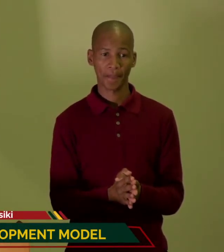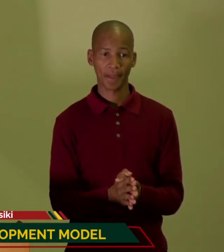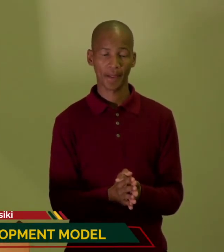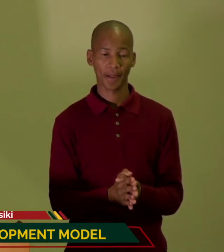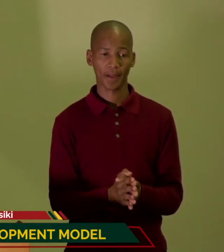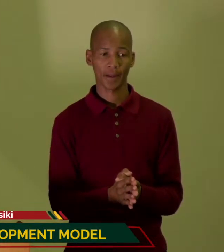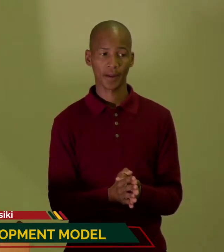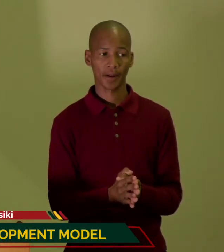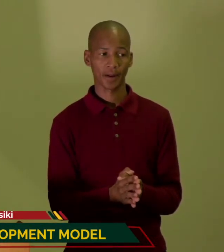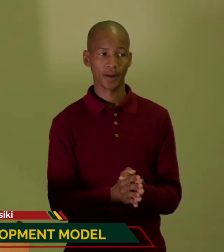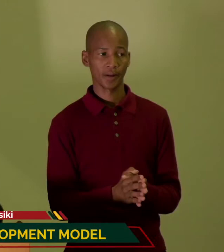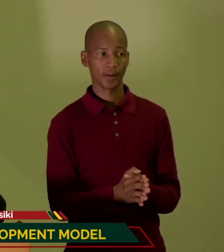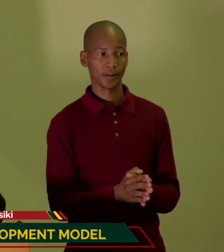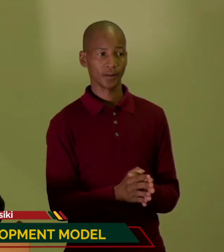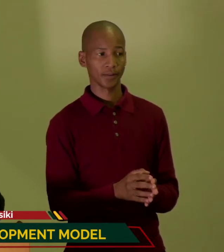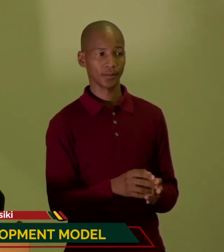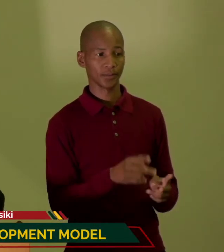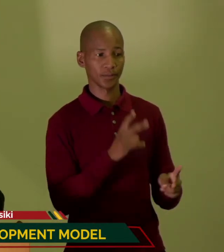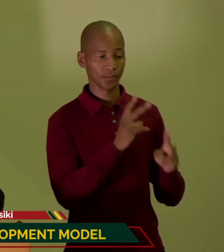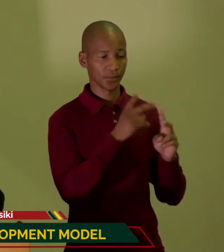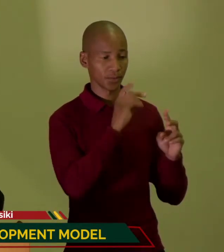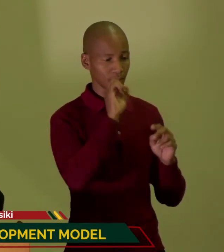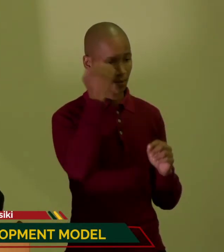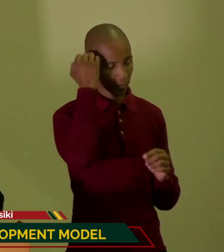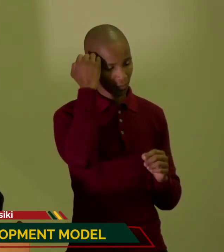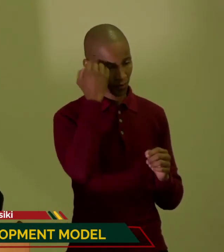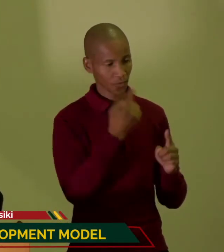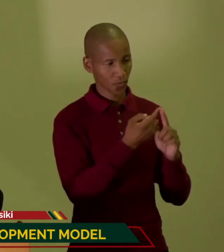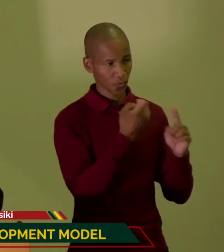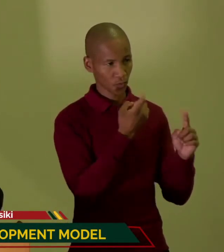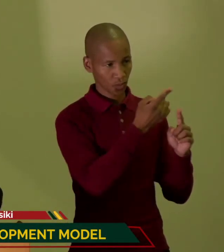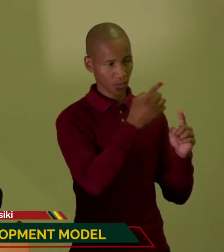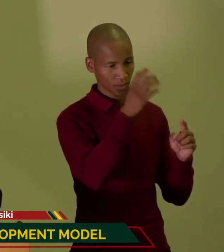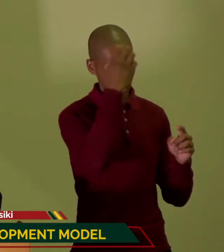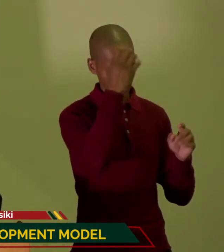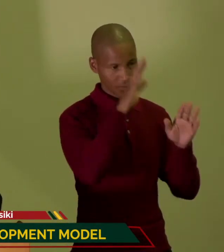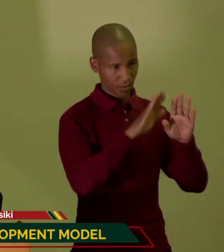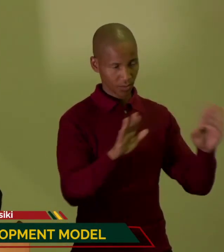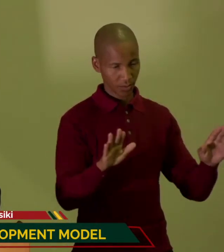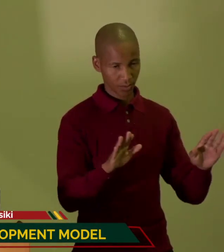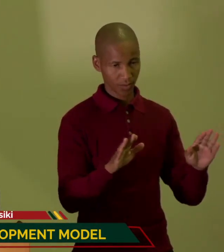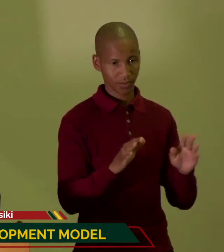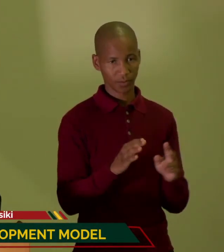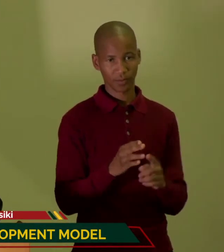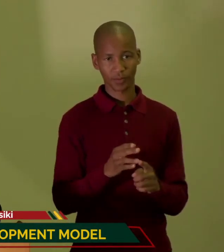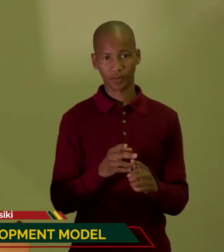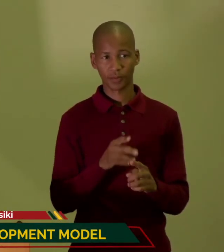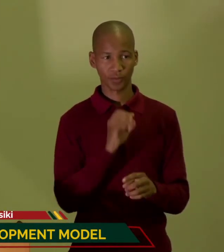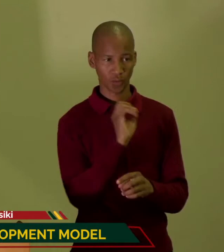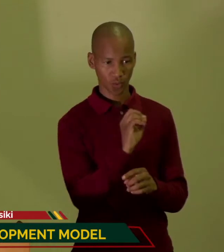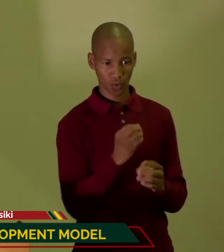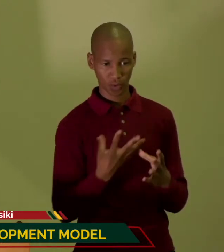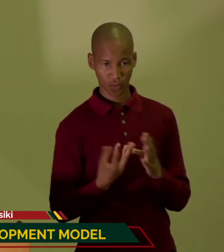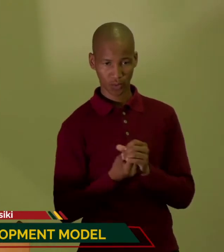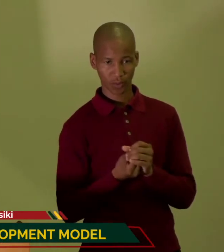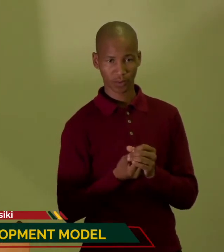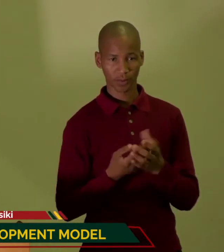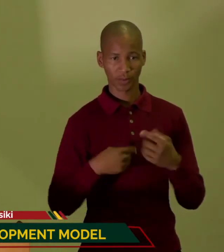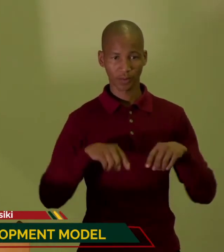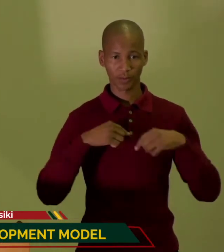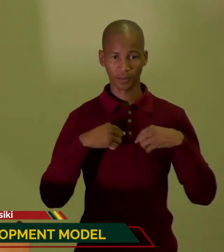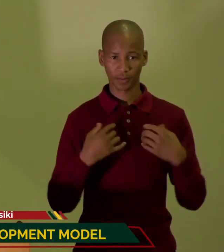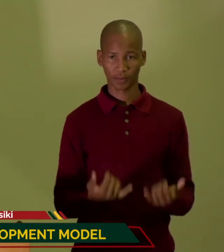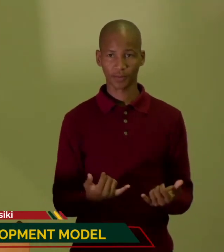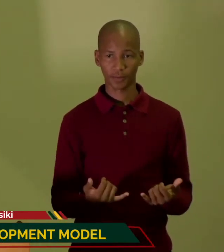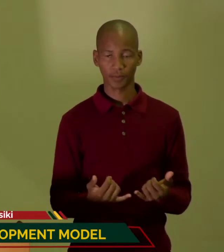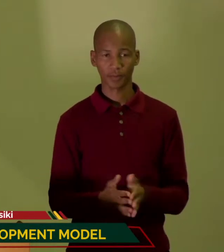ne namakhosikazi akomkhulu namakhosazana akomkhulu bakhona apha phakathi kwethu